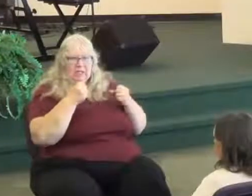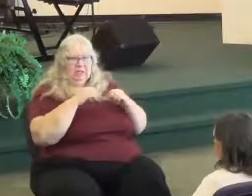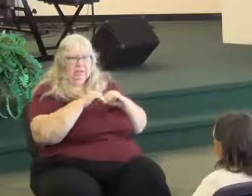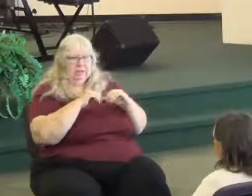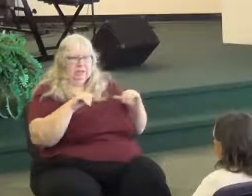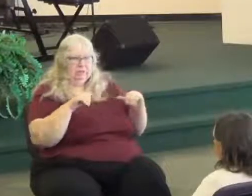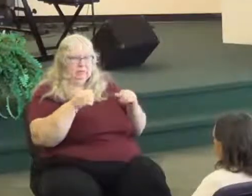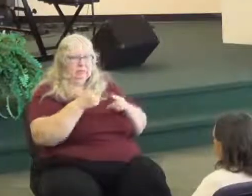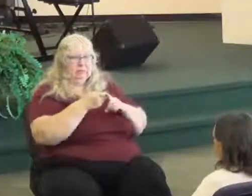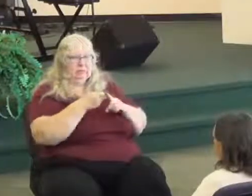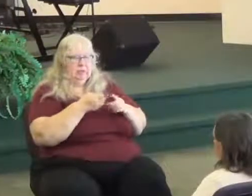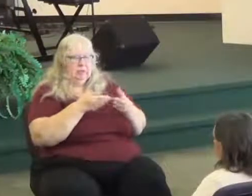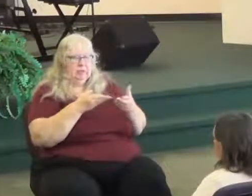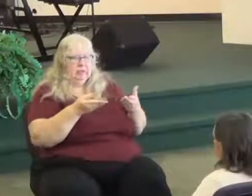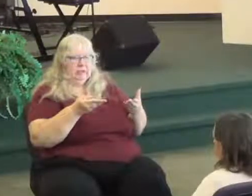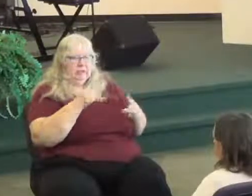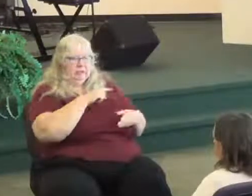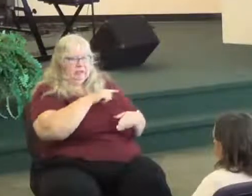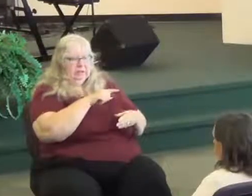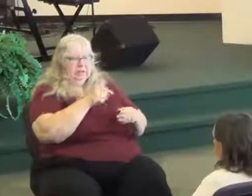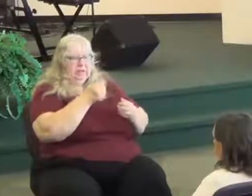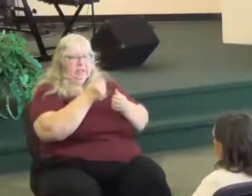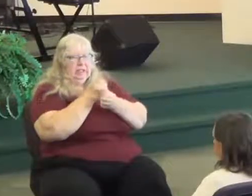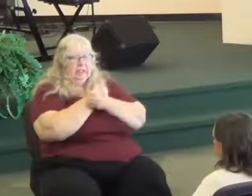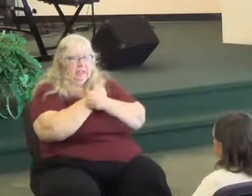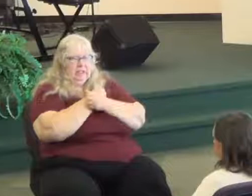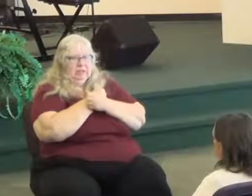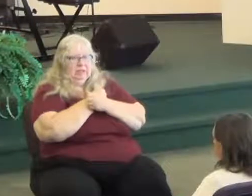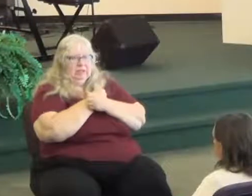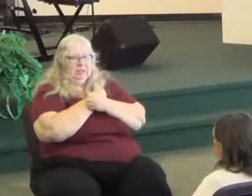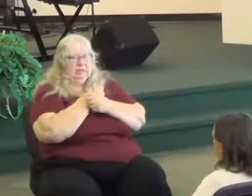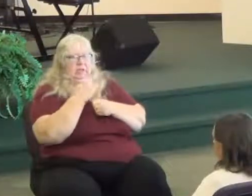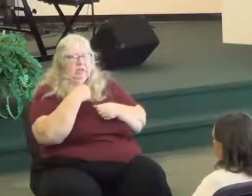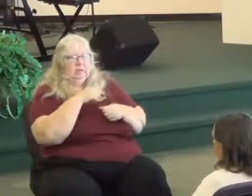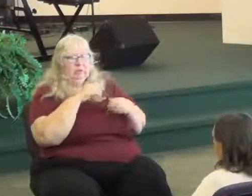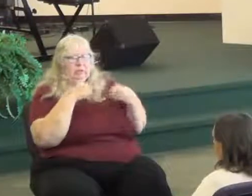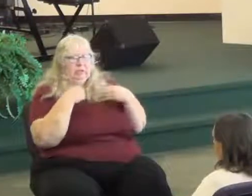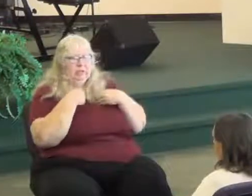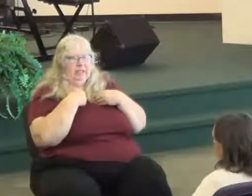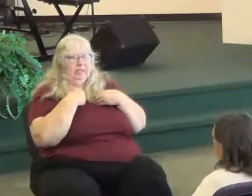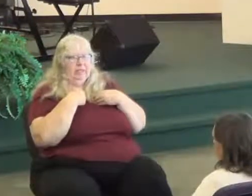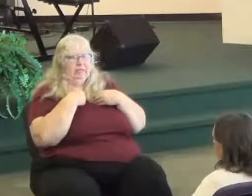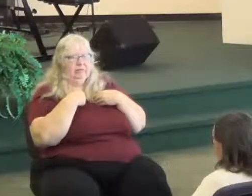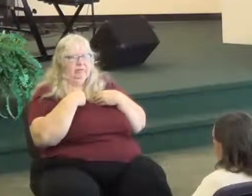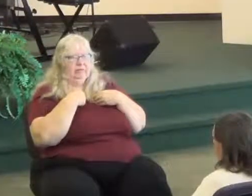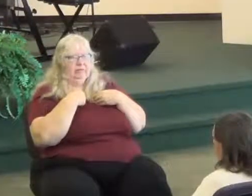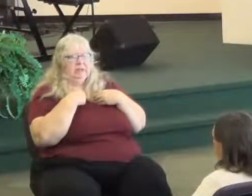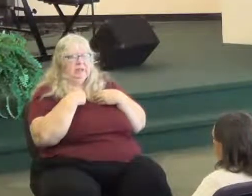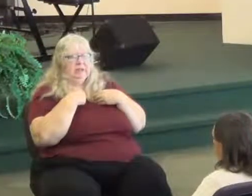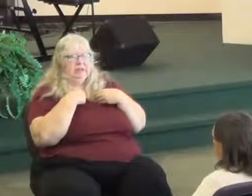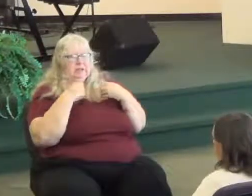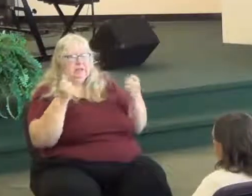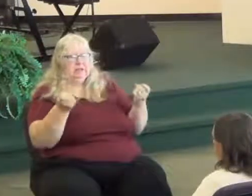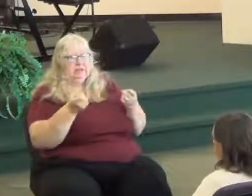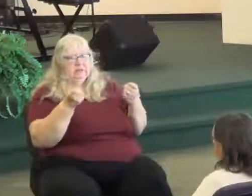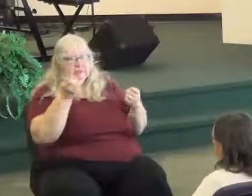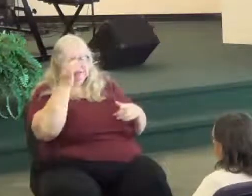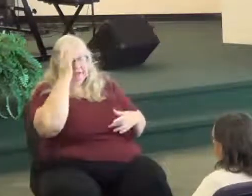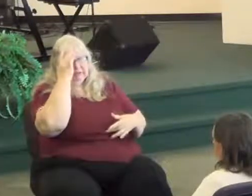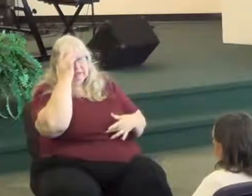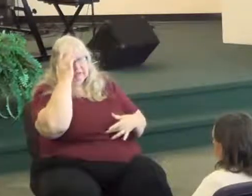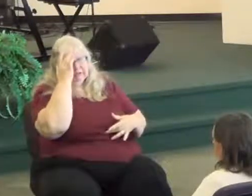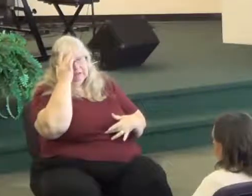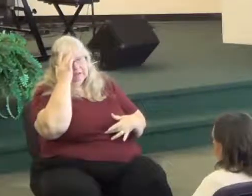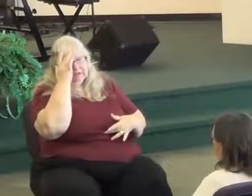You grasp the weightiness of this? You and I have a sin disease, and the wages that it earns is death